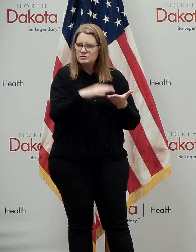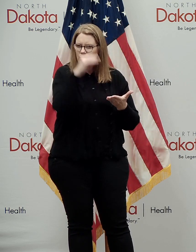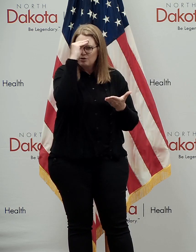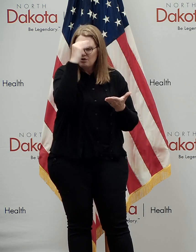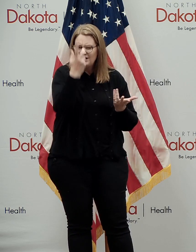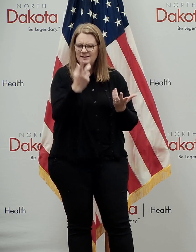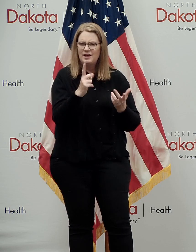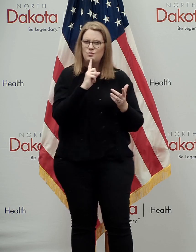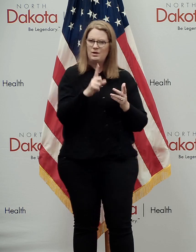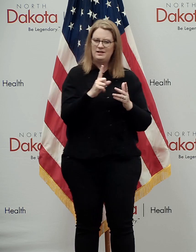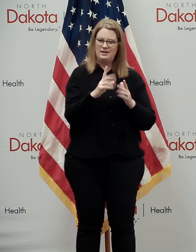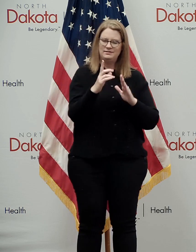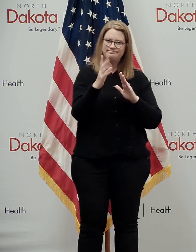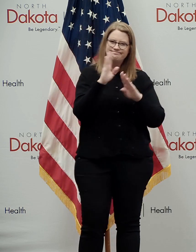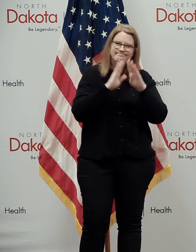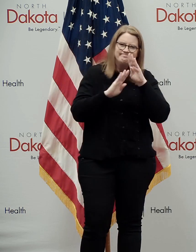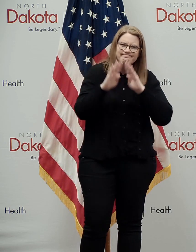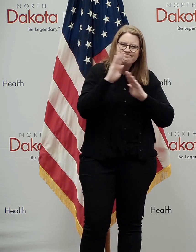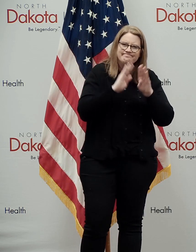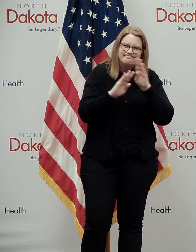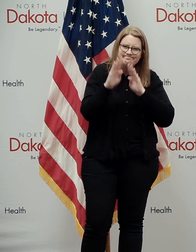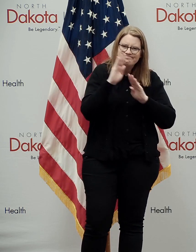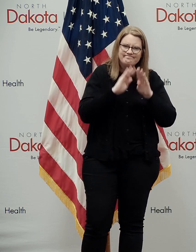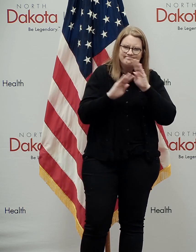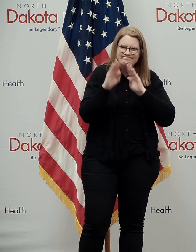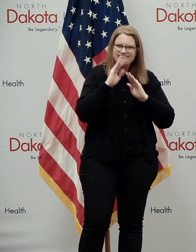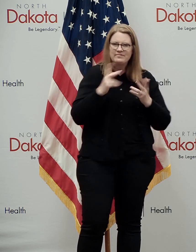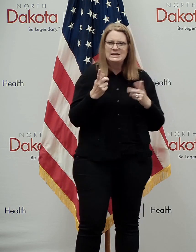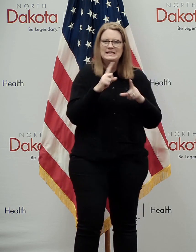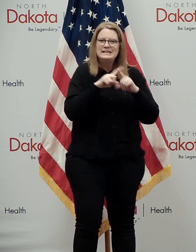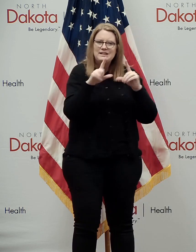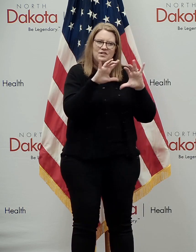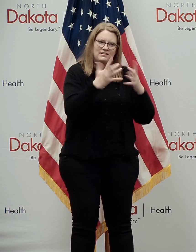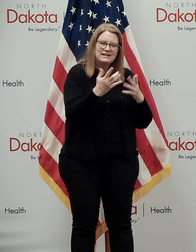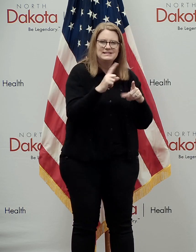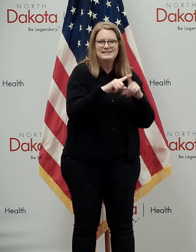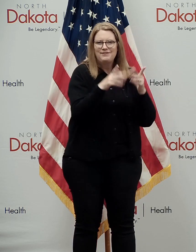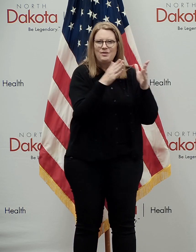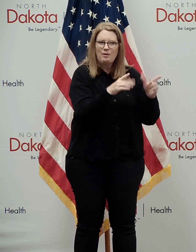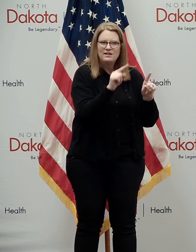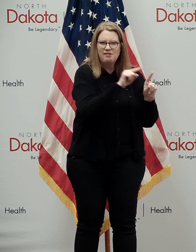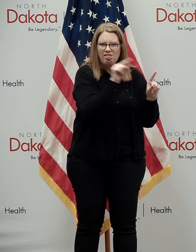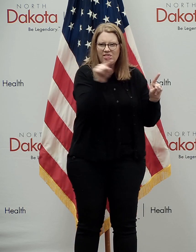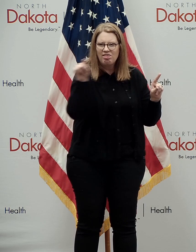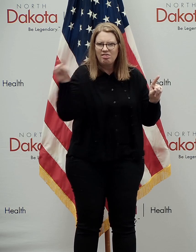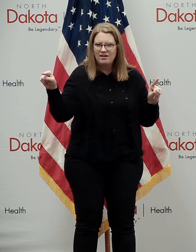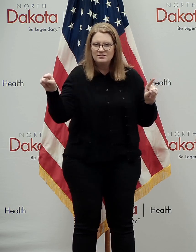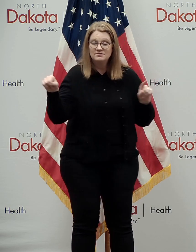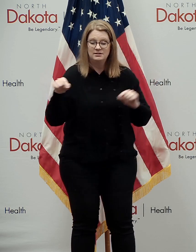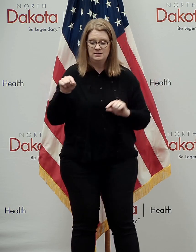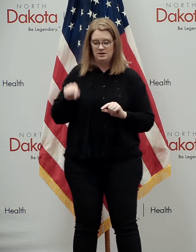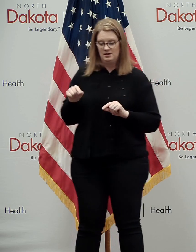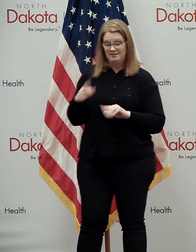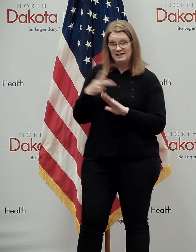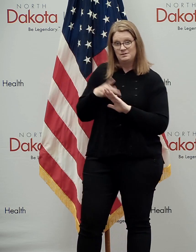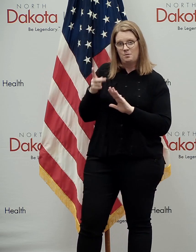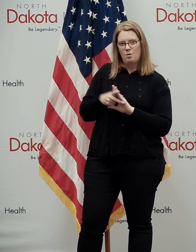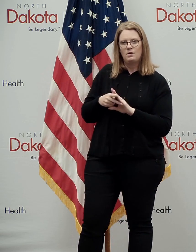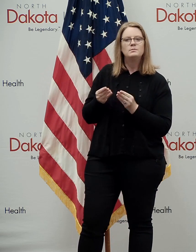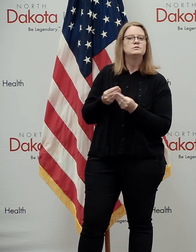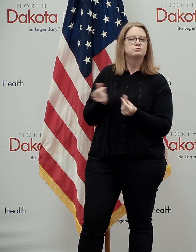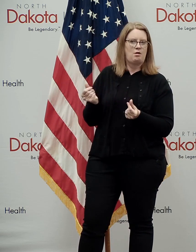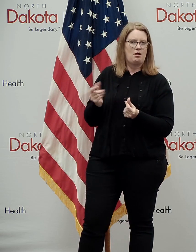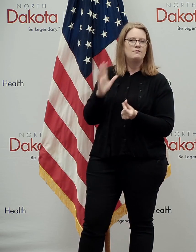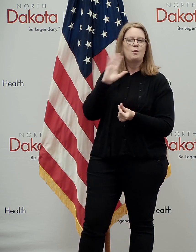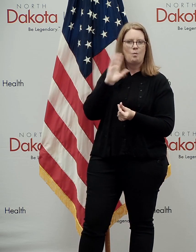spring was the use of different platforms in different classes. This program will help resolve that issue.